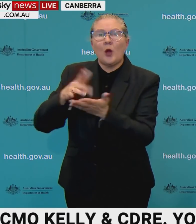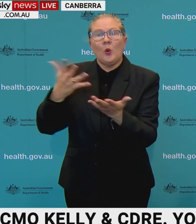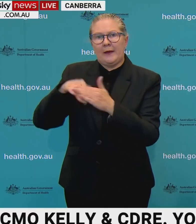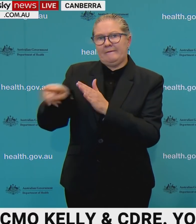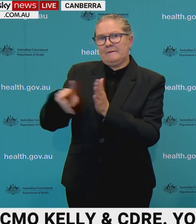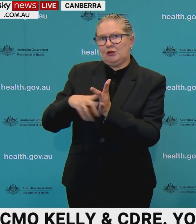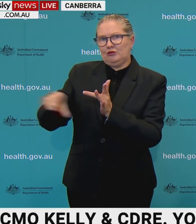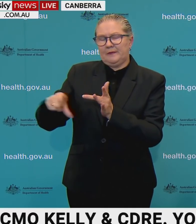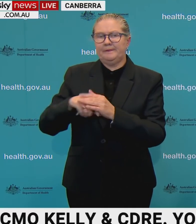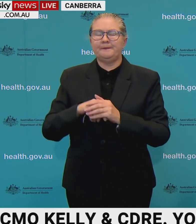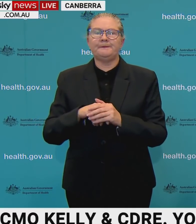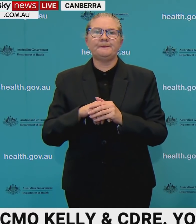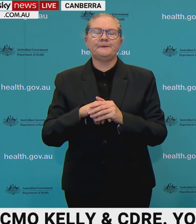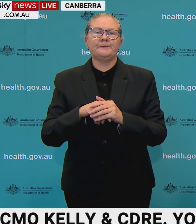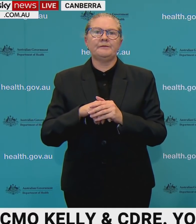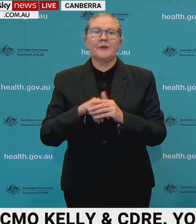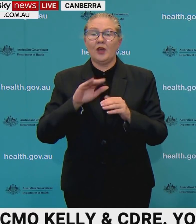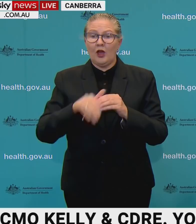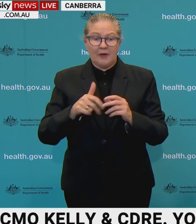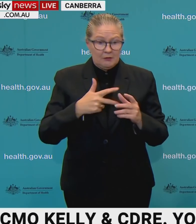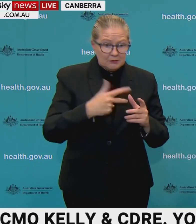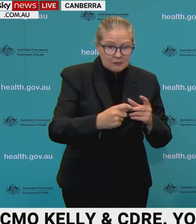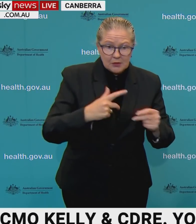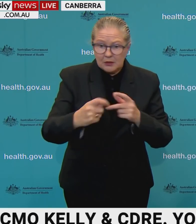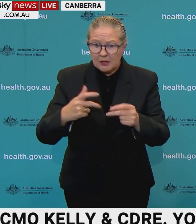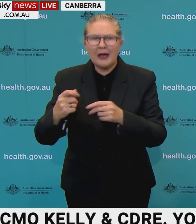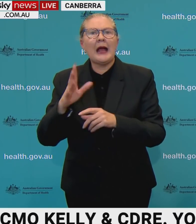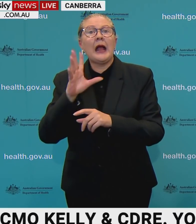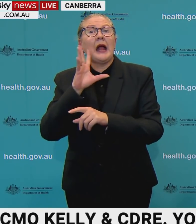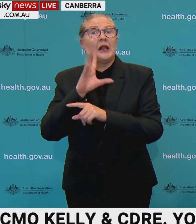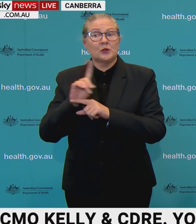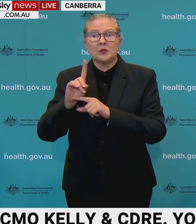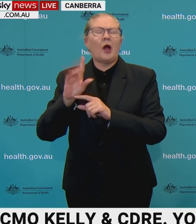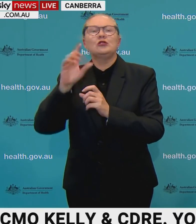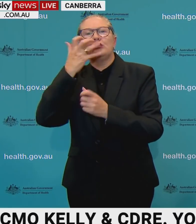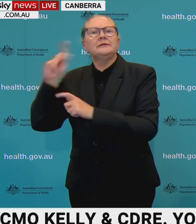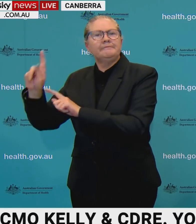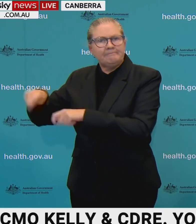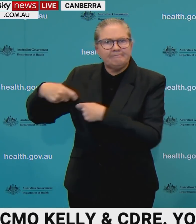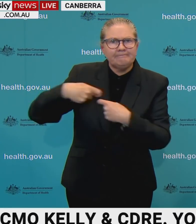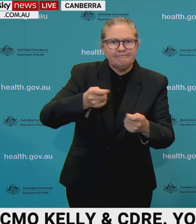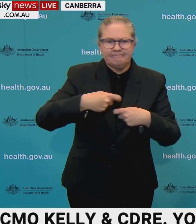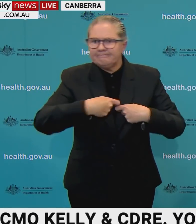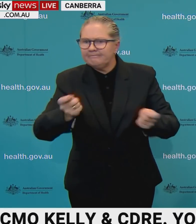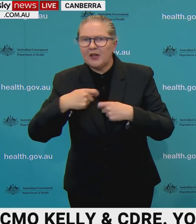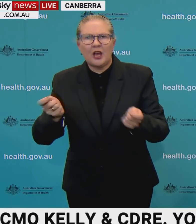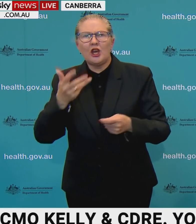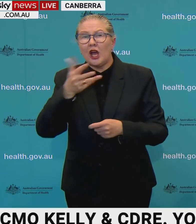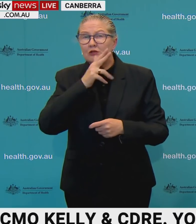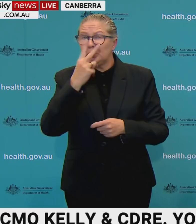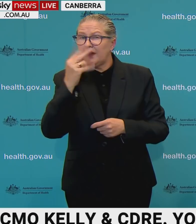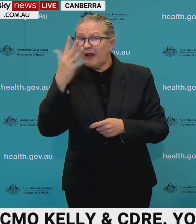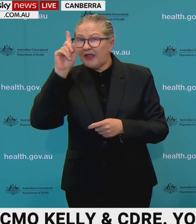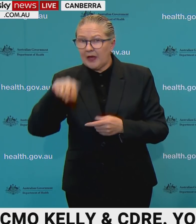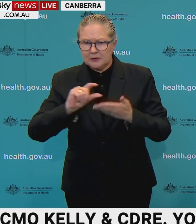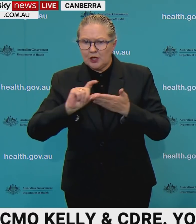In relation to the distribution of the vaccine, last week we distributed more than 920,000 doses of vaccine across the